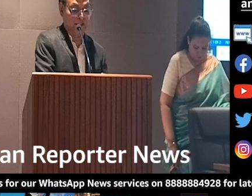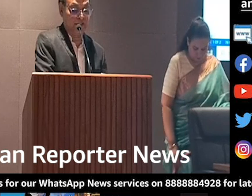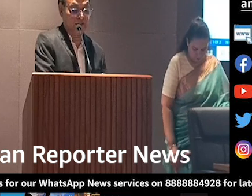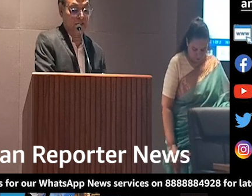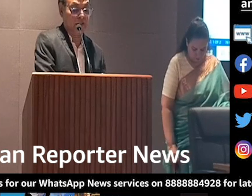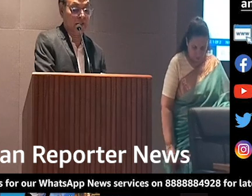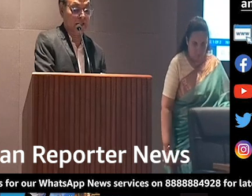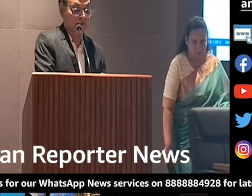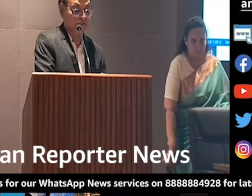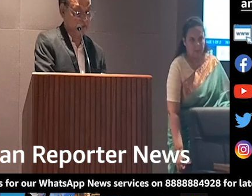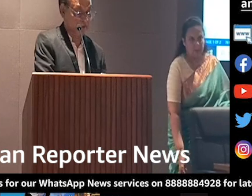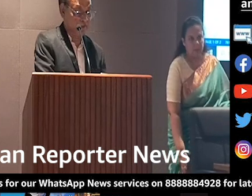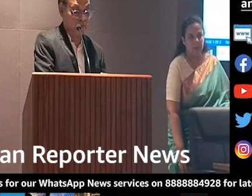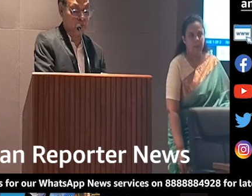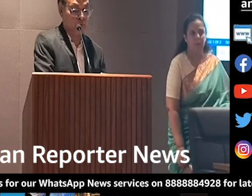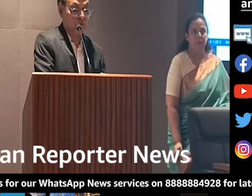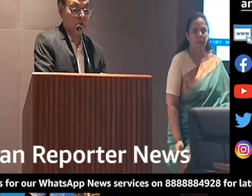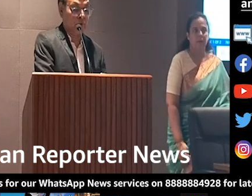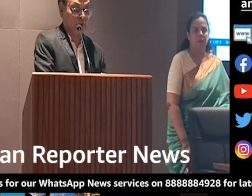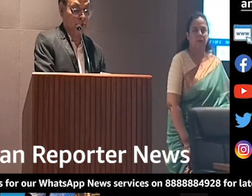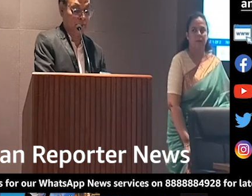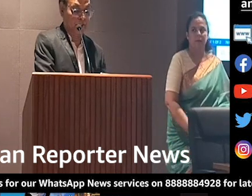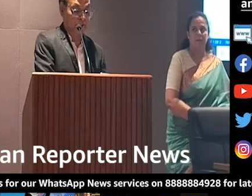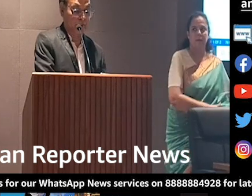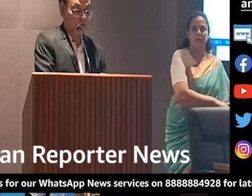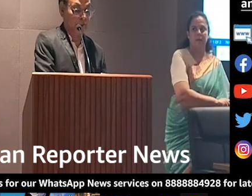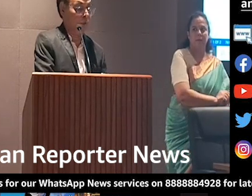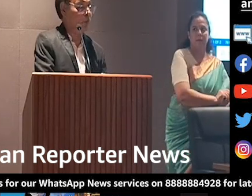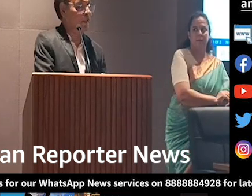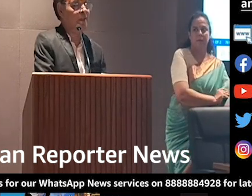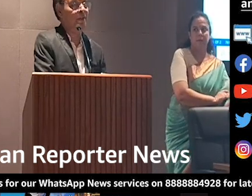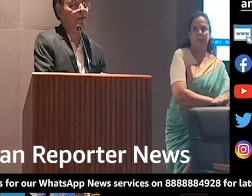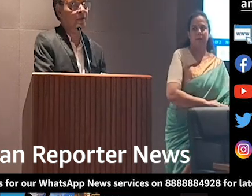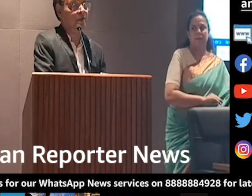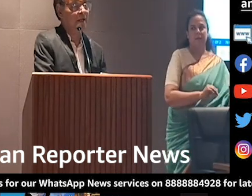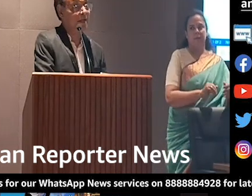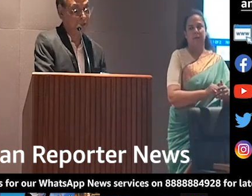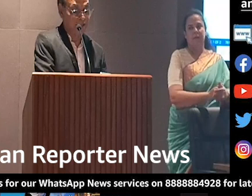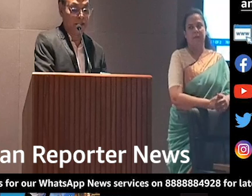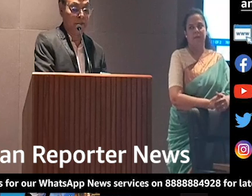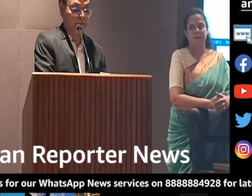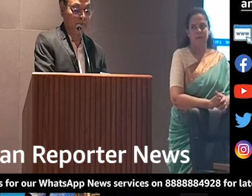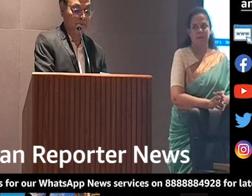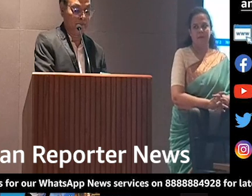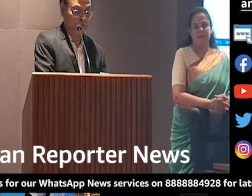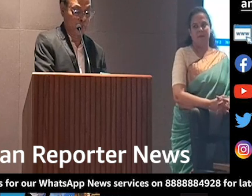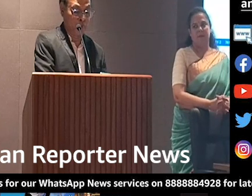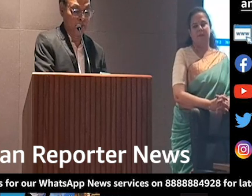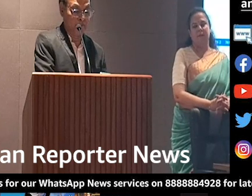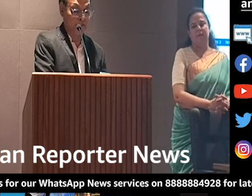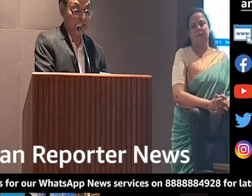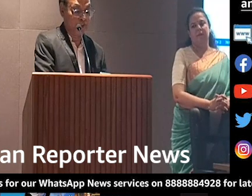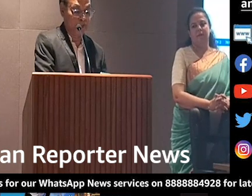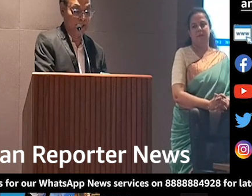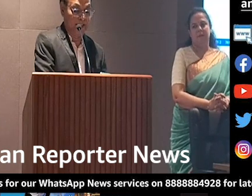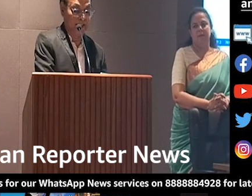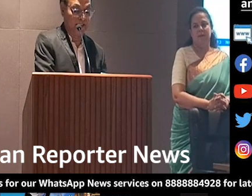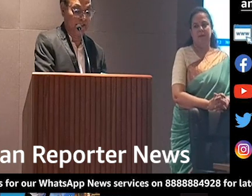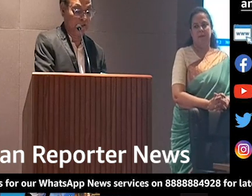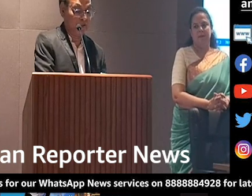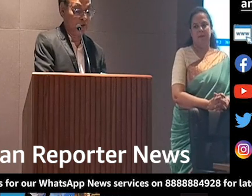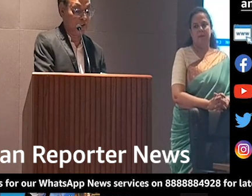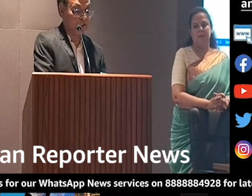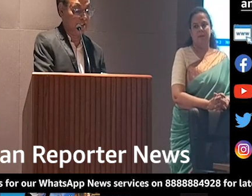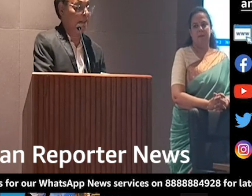your attention, and I wish you all the best for this today's enlightening program, inspiring